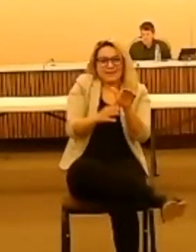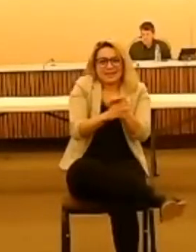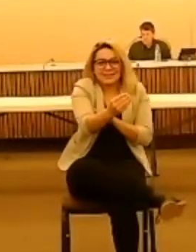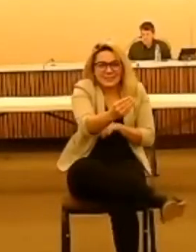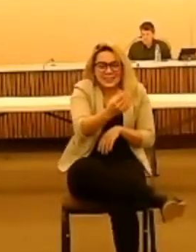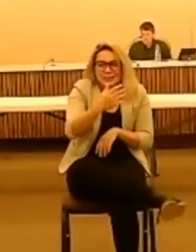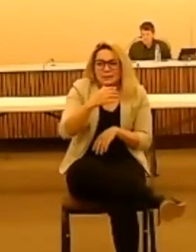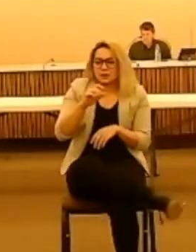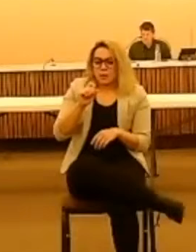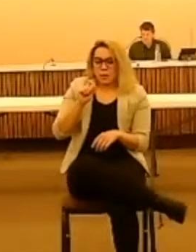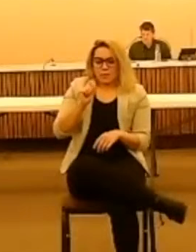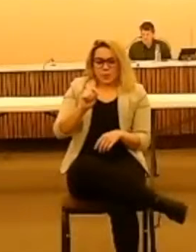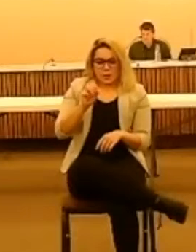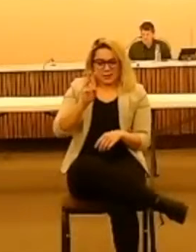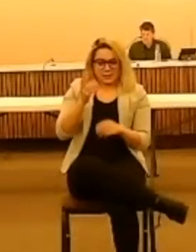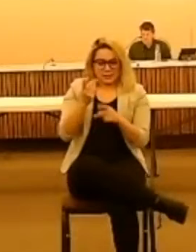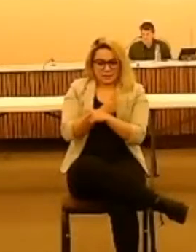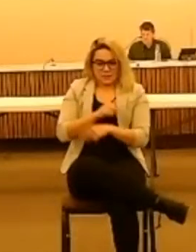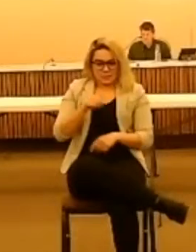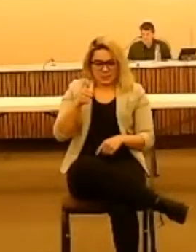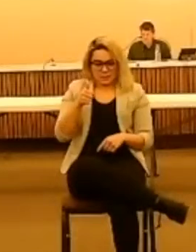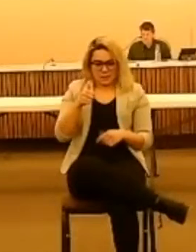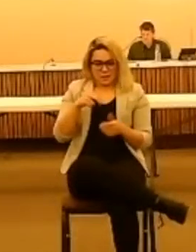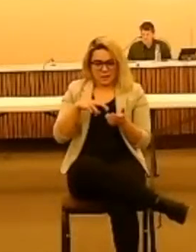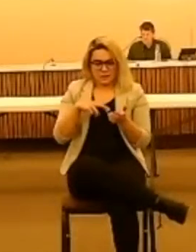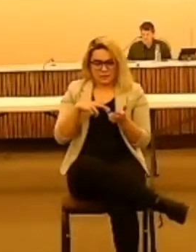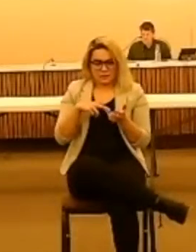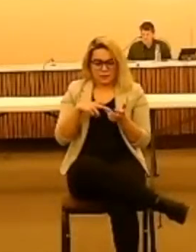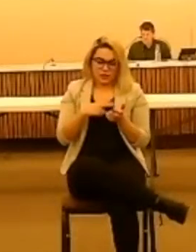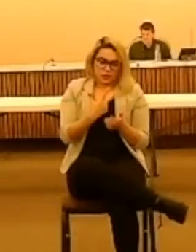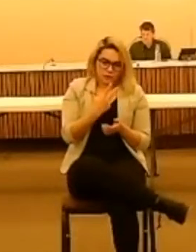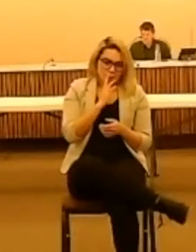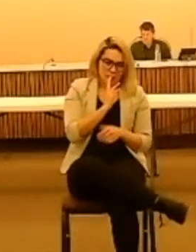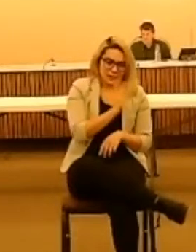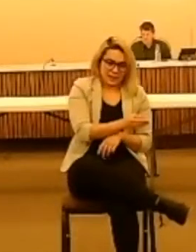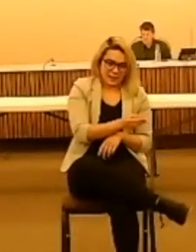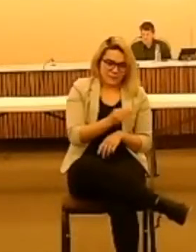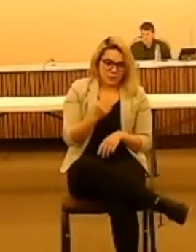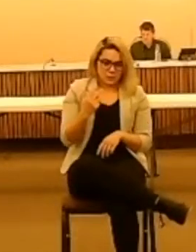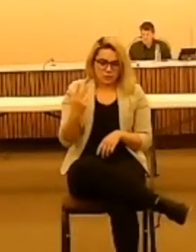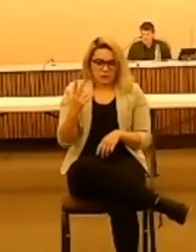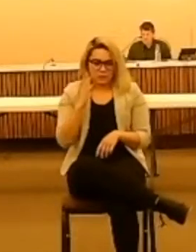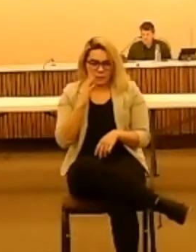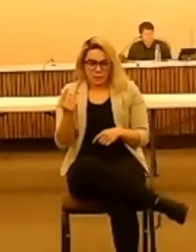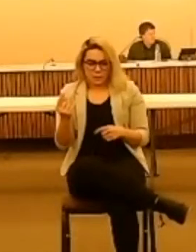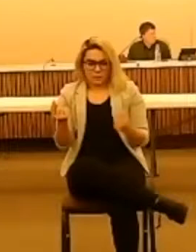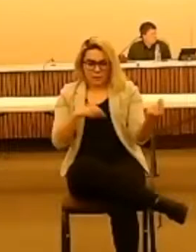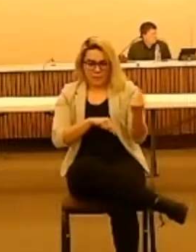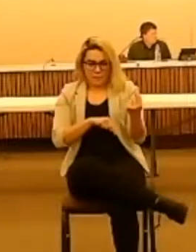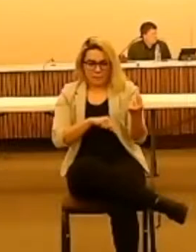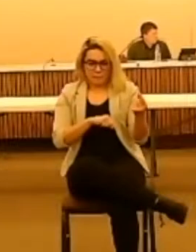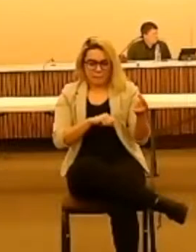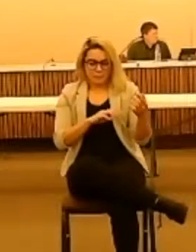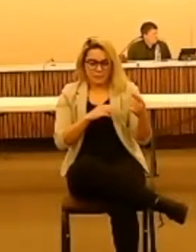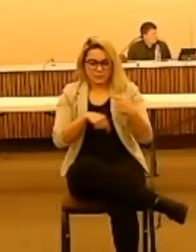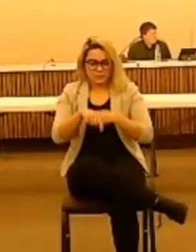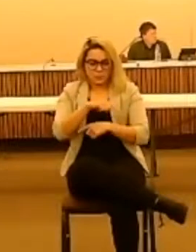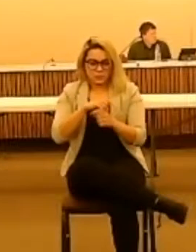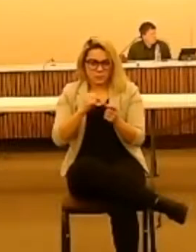0.6 times the 10 is 6 trips, 3 being leaving, headed to that intersection that we were talking about.